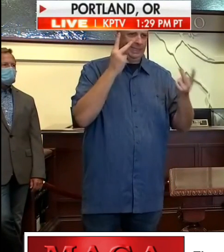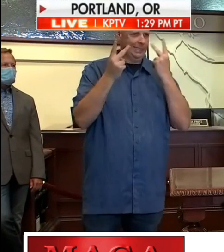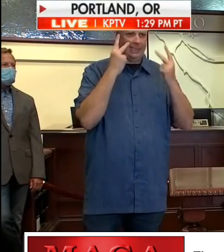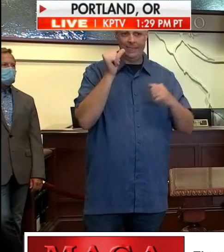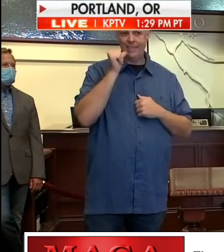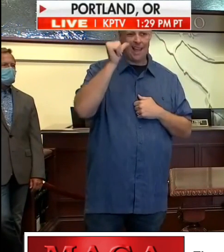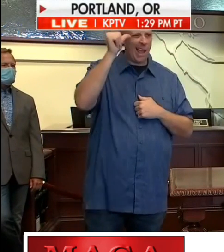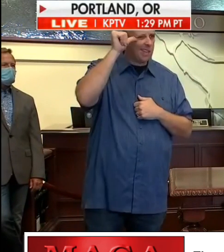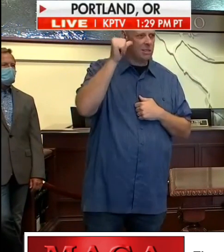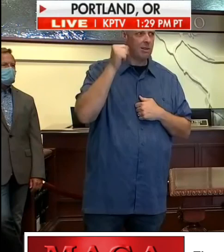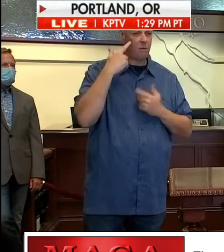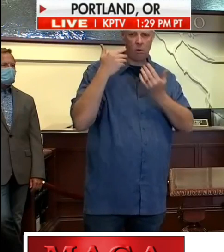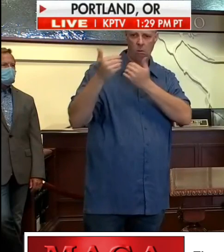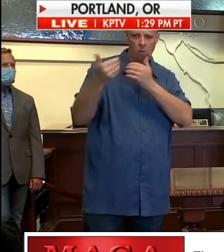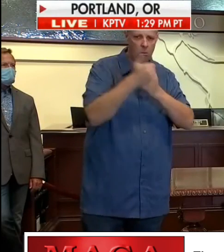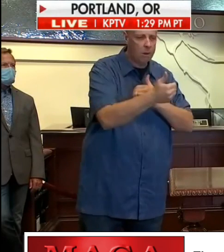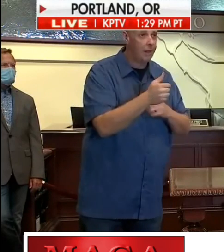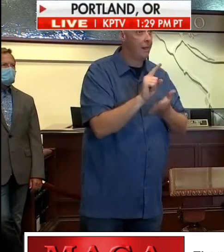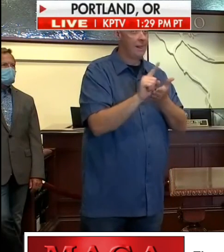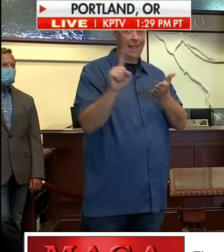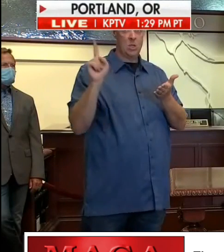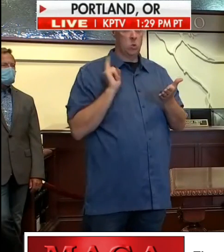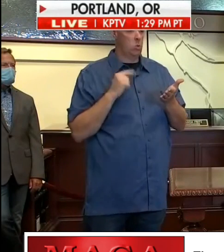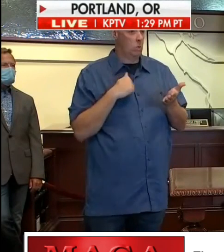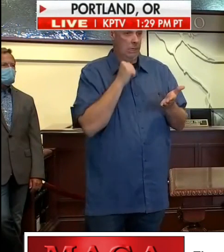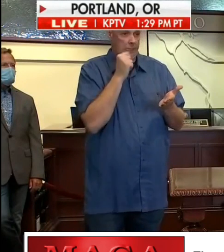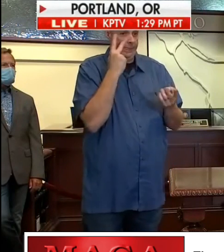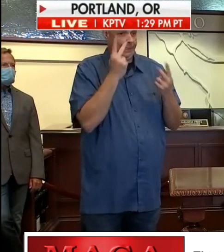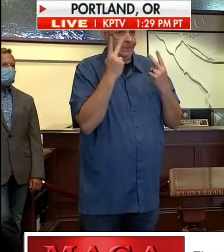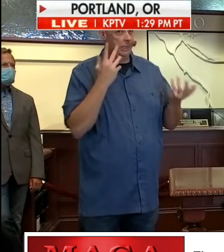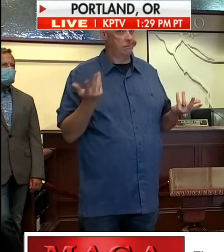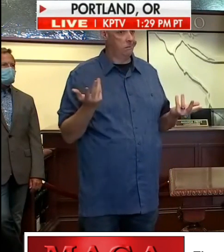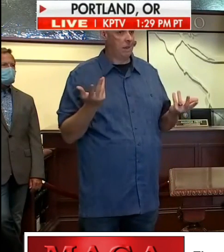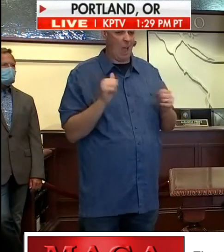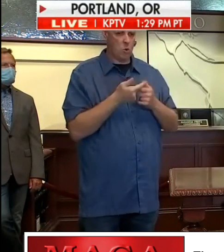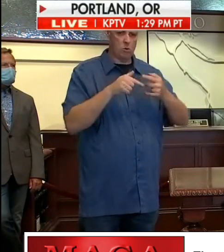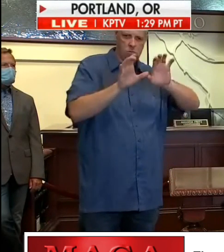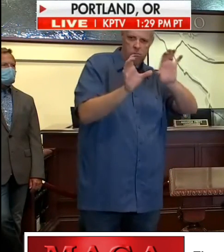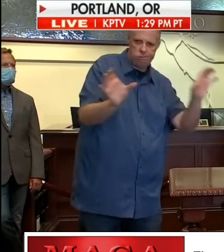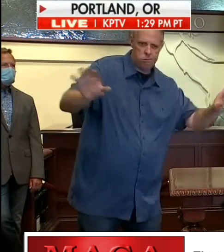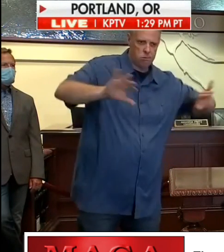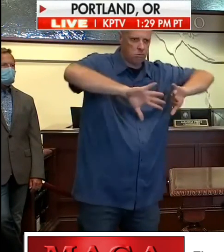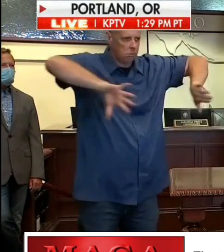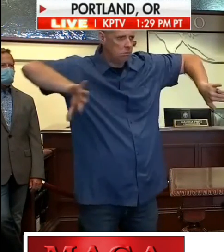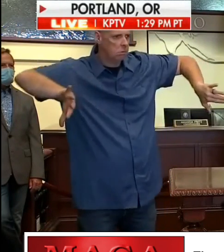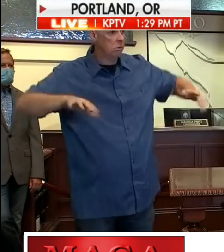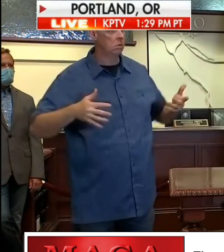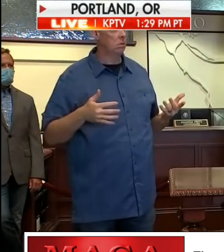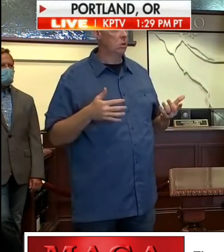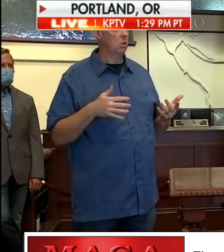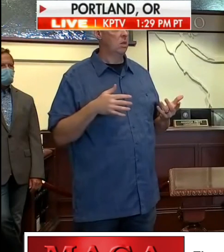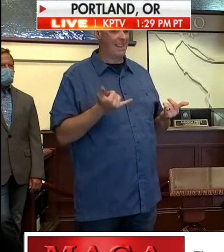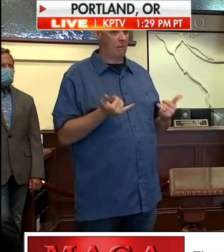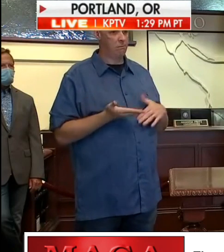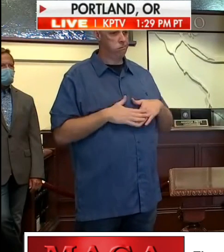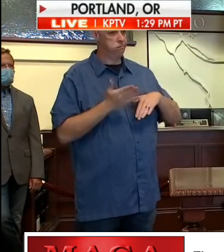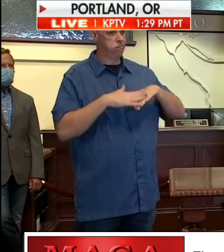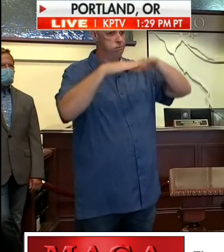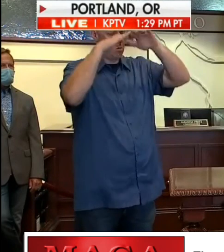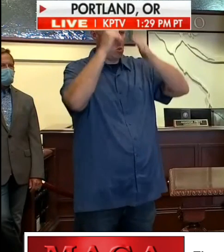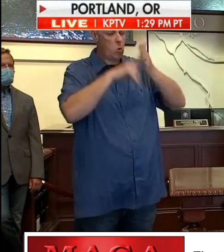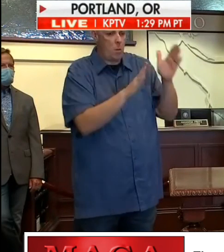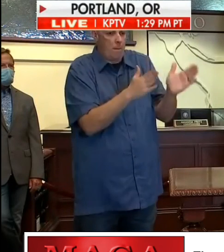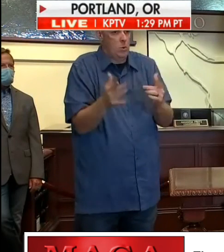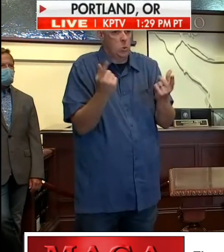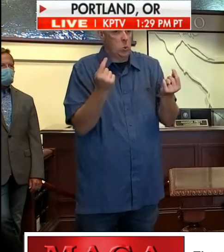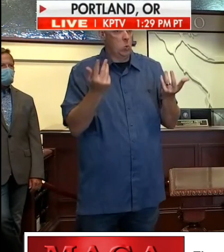terms of keeping these folks apart. We certainly didn't see it last week. Is there any strategy going forward as this sort of escalates that we